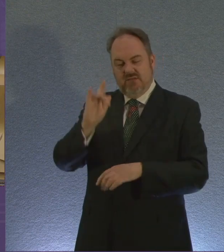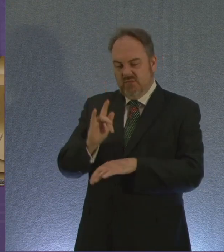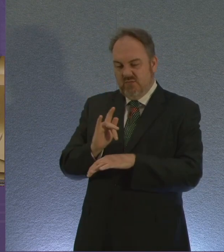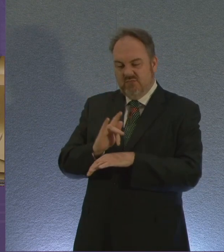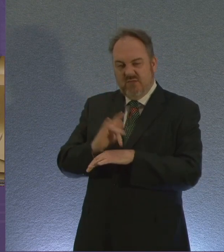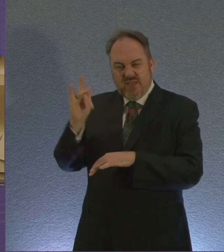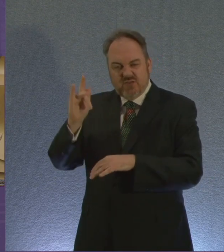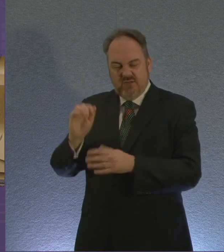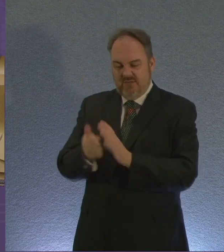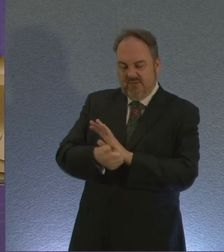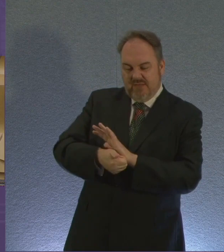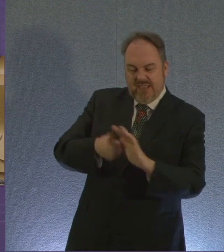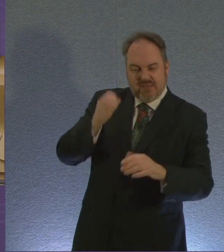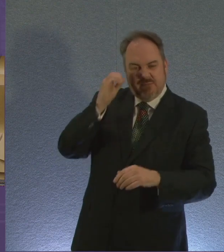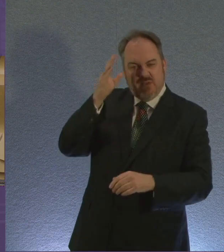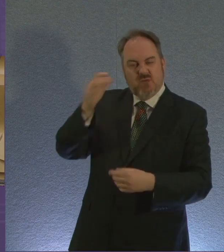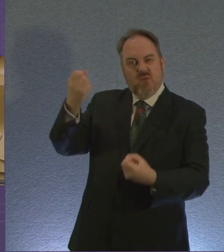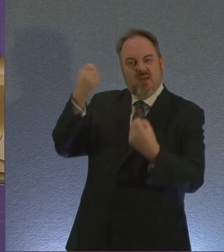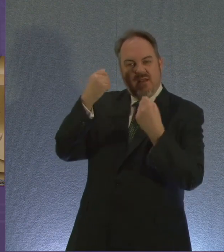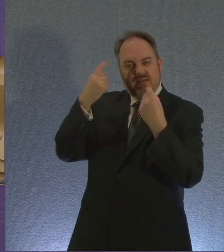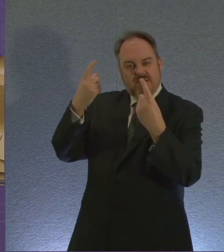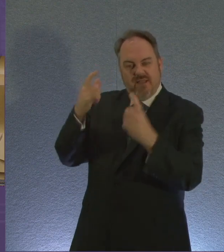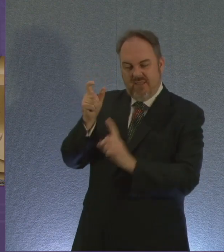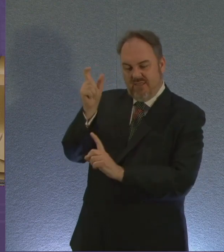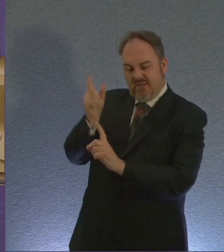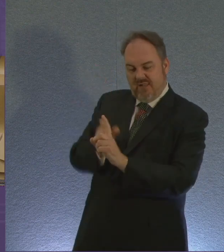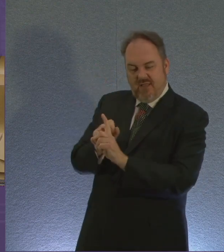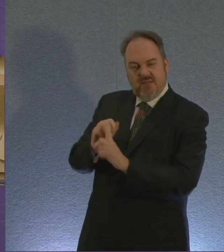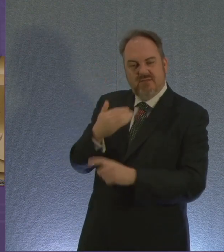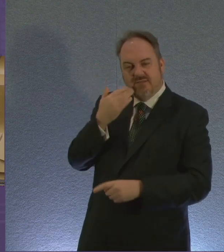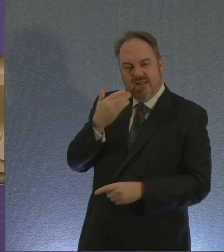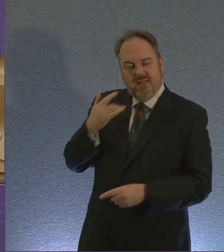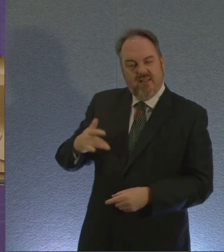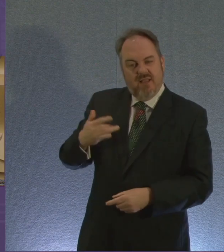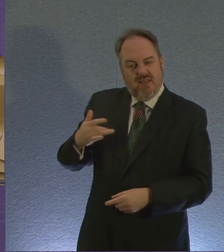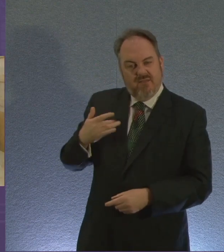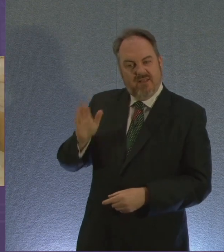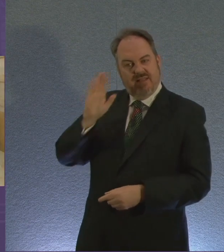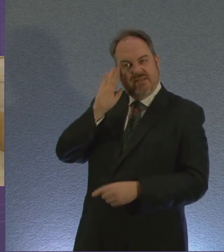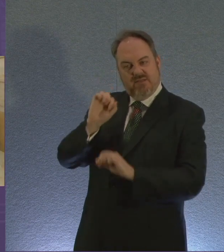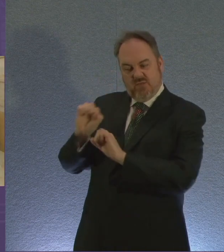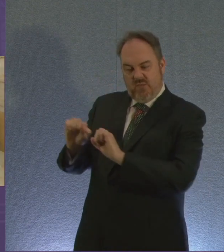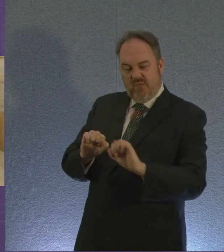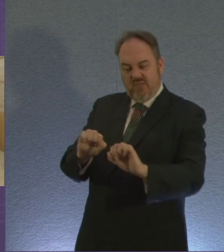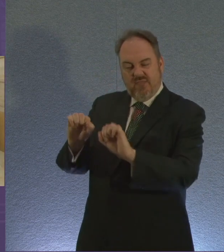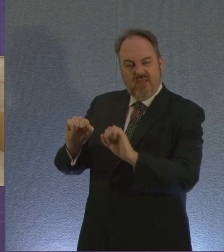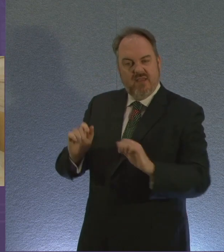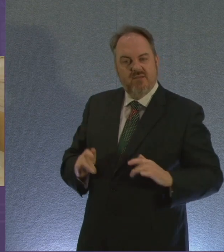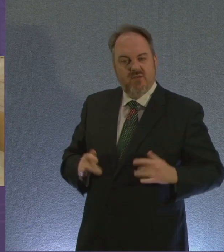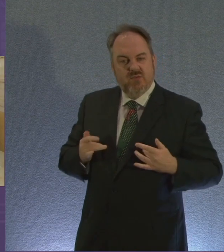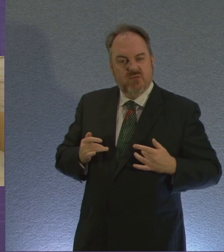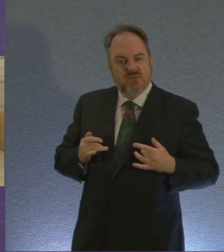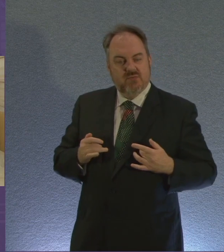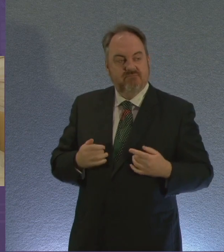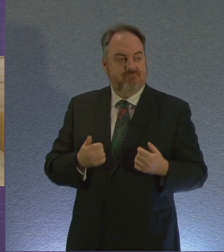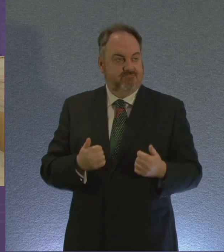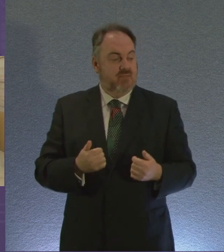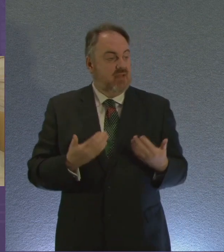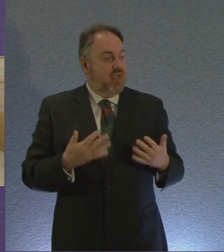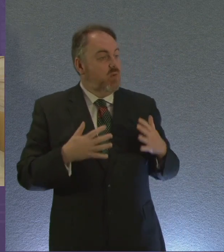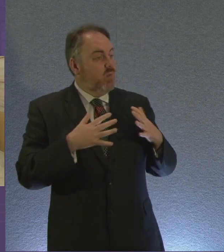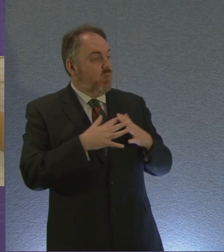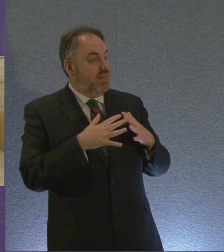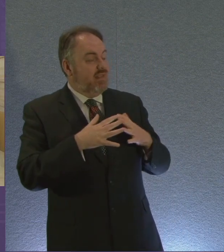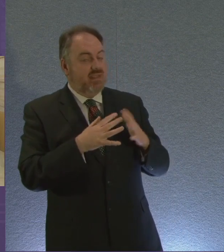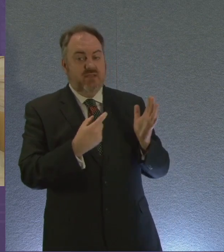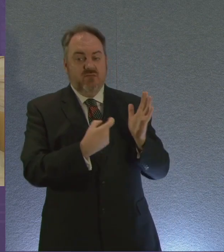to ensure that from both sides of that experience that we build on that together. Willie Rennie, followed by Bob Doris.